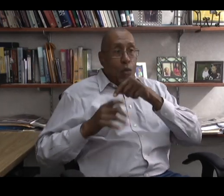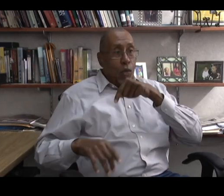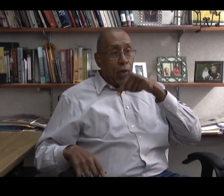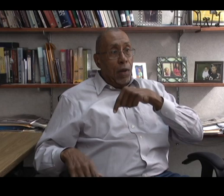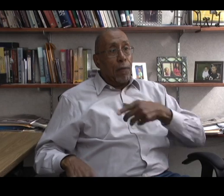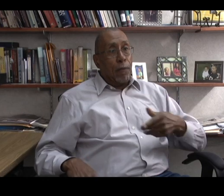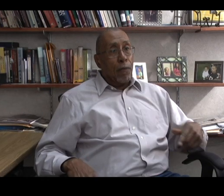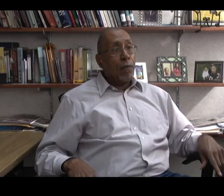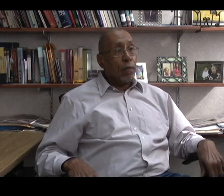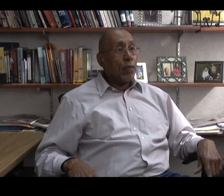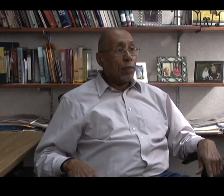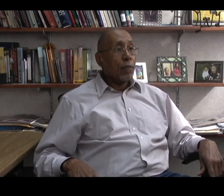I wasn't with that core group.